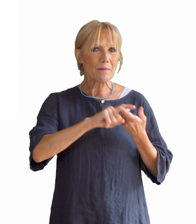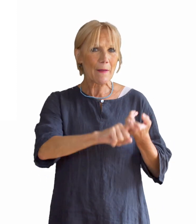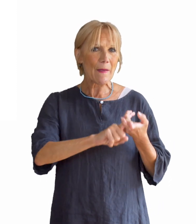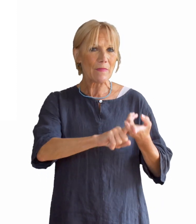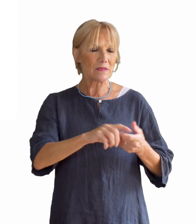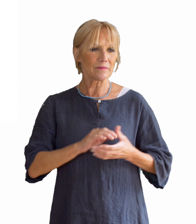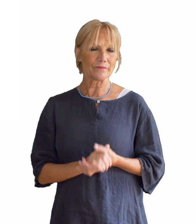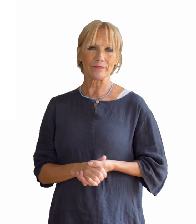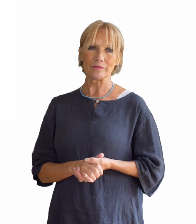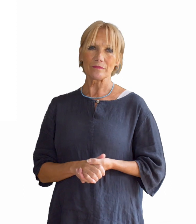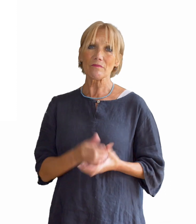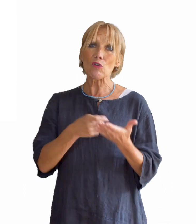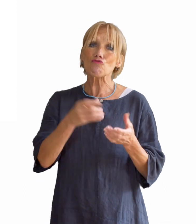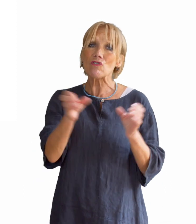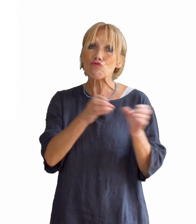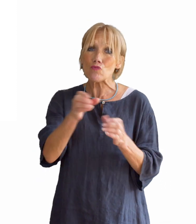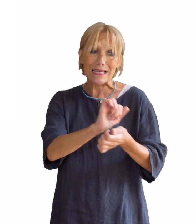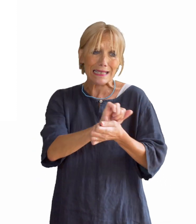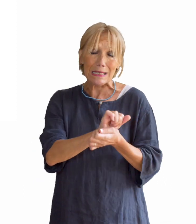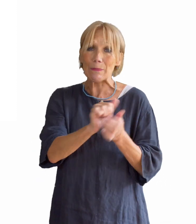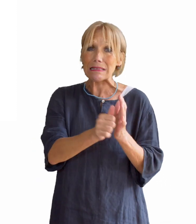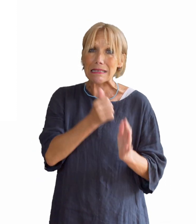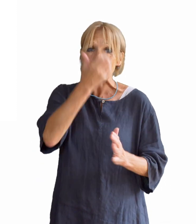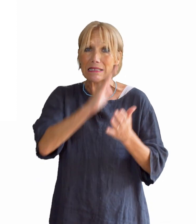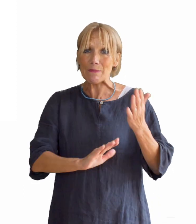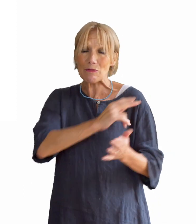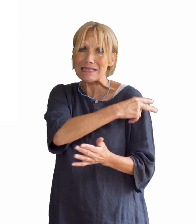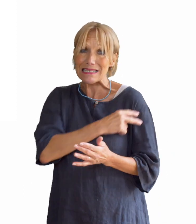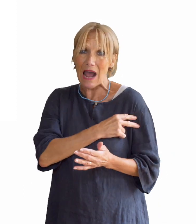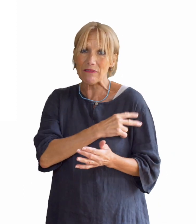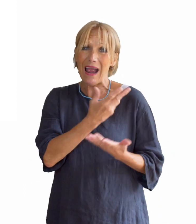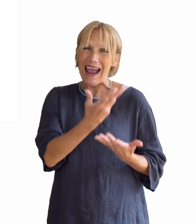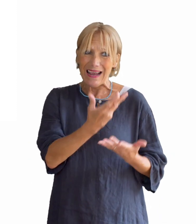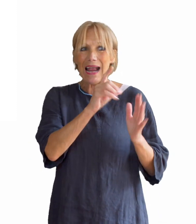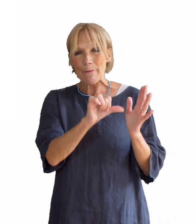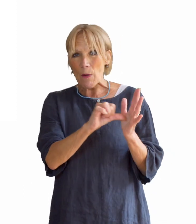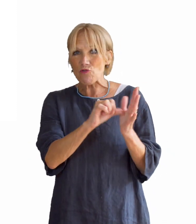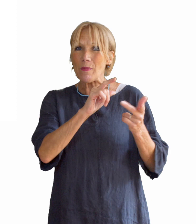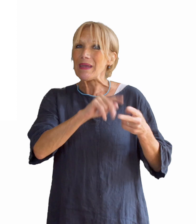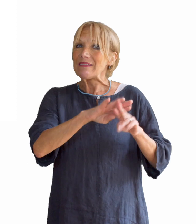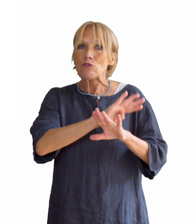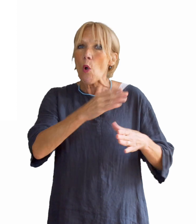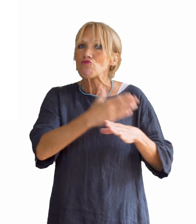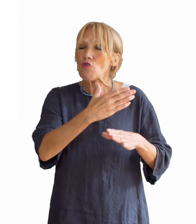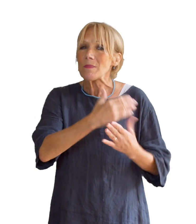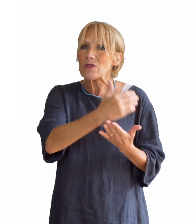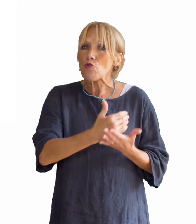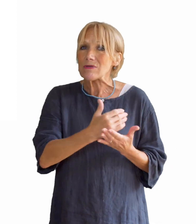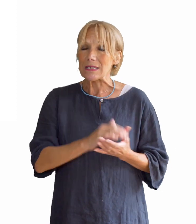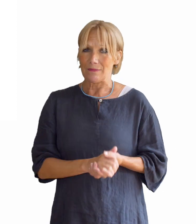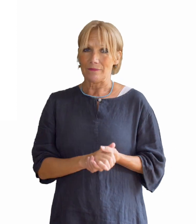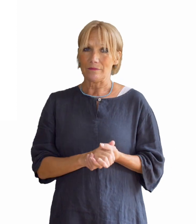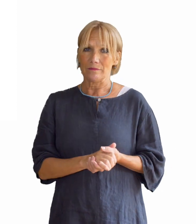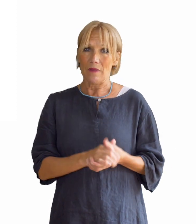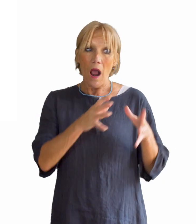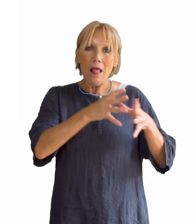Recruiting and keeping skilled and experienced staff can be a problem if there is no long-term job security. Larger organisations